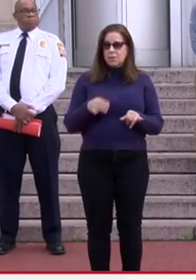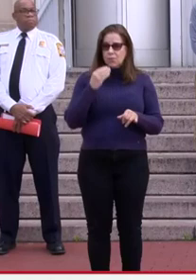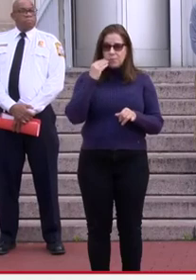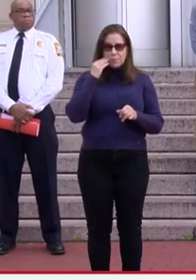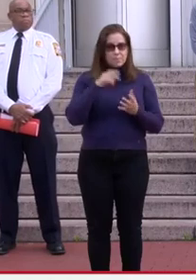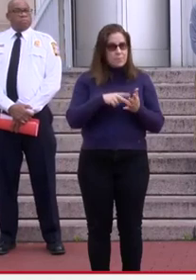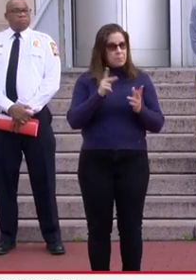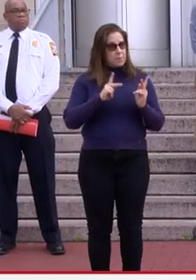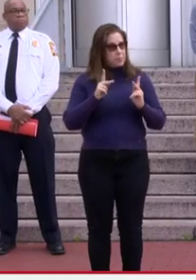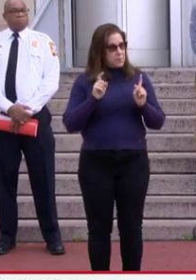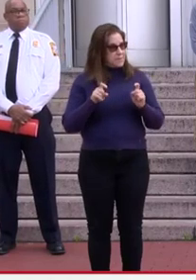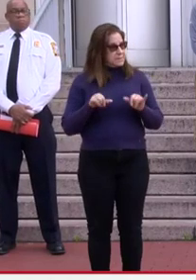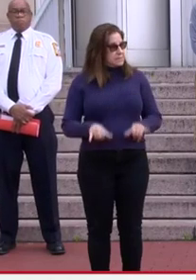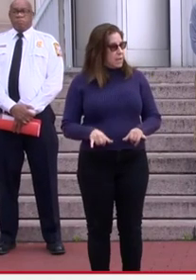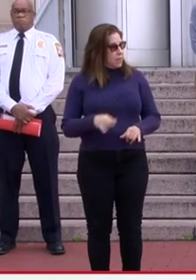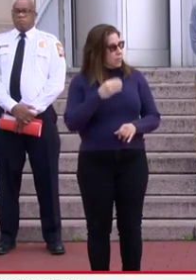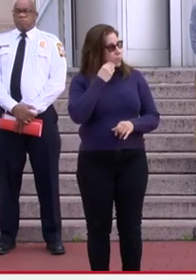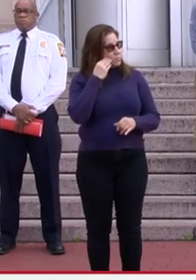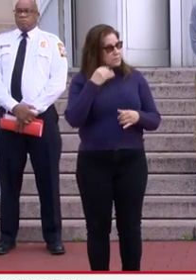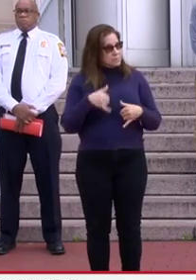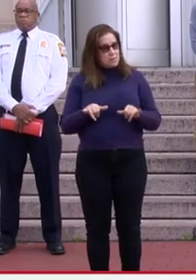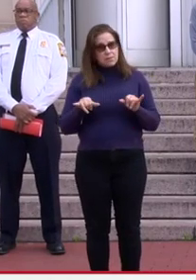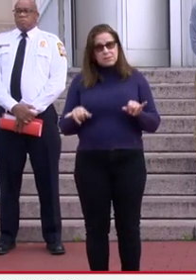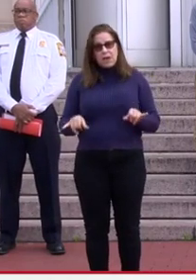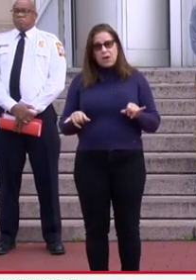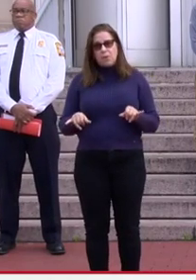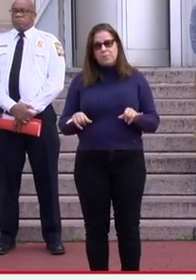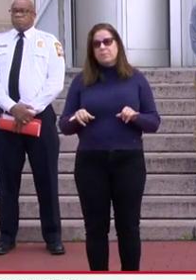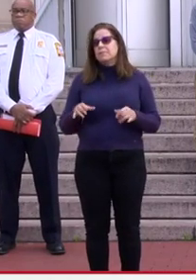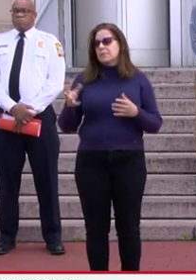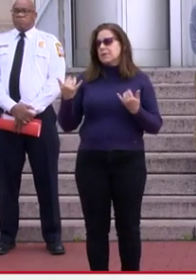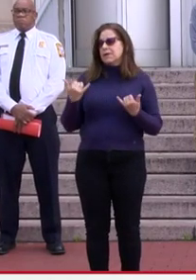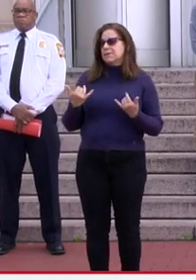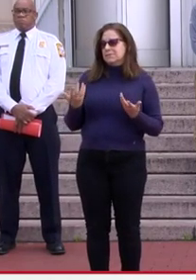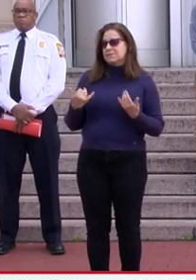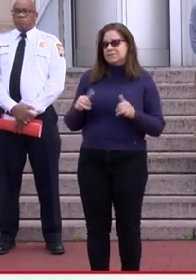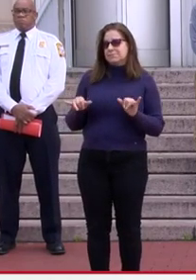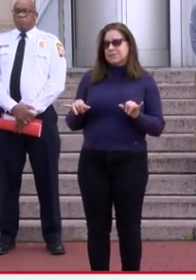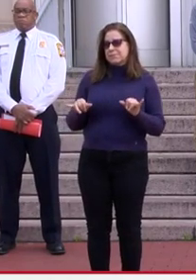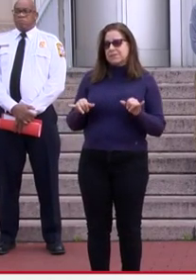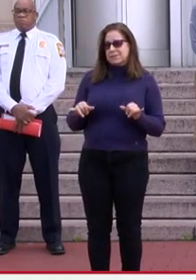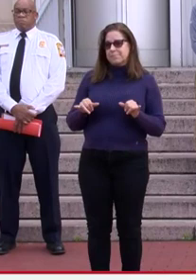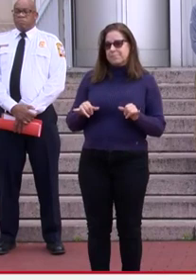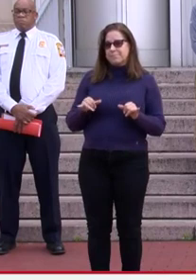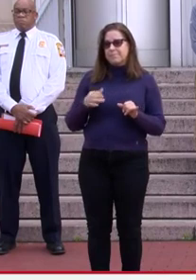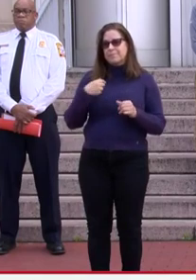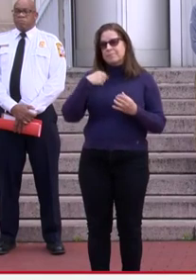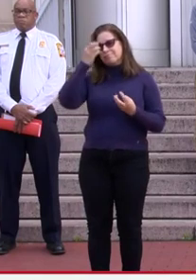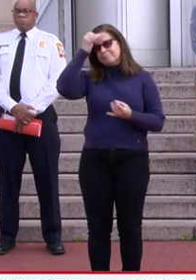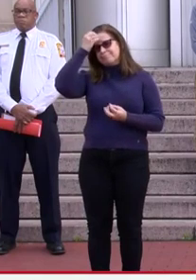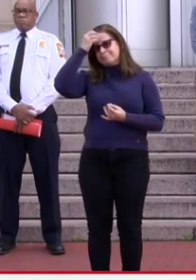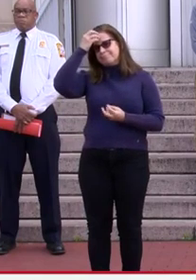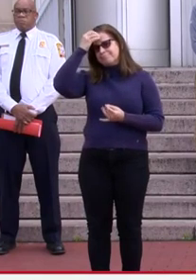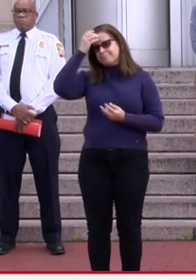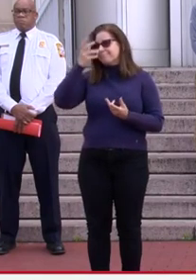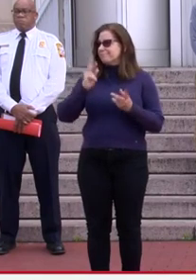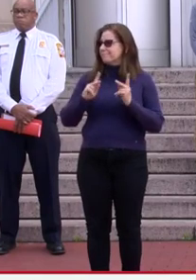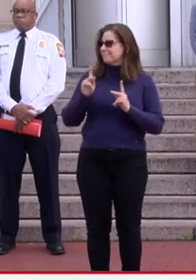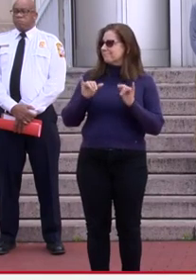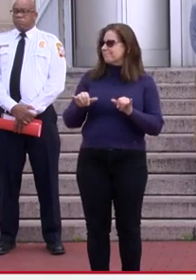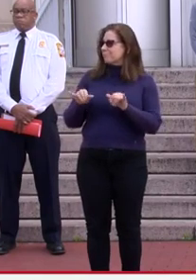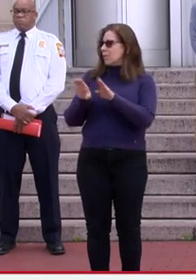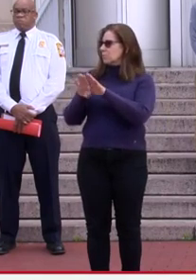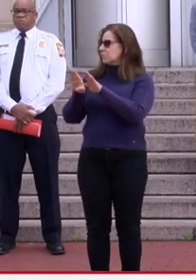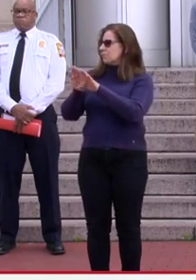for DC. And we have all options on the table as the situation evolves. I talked to